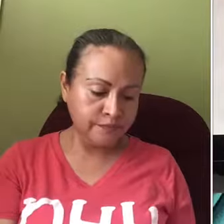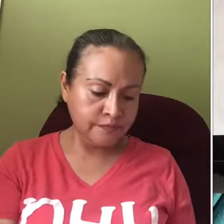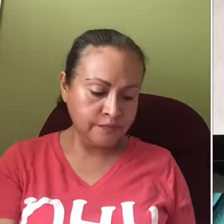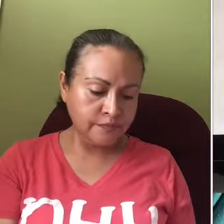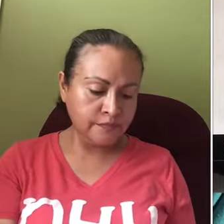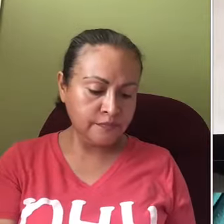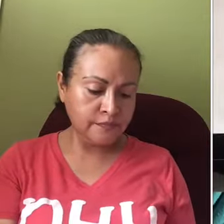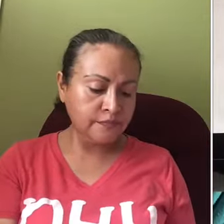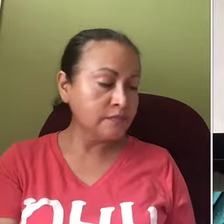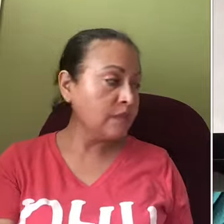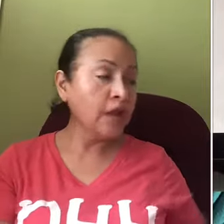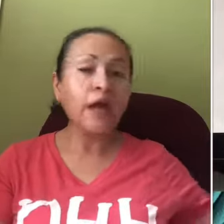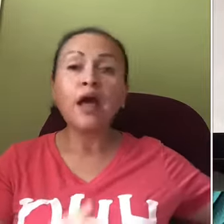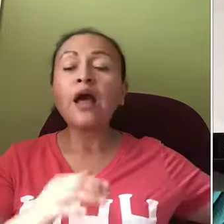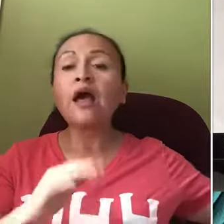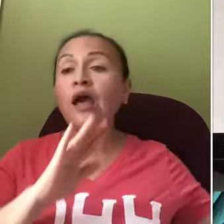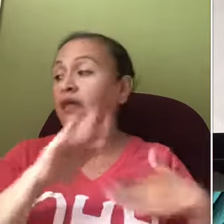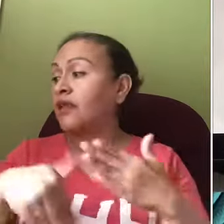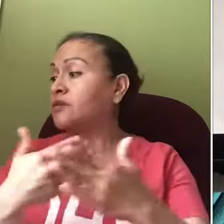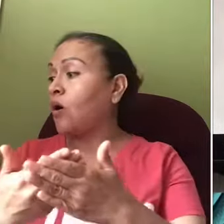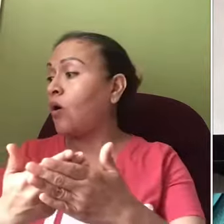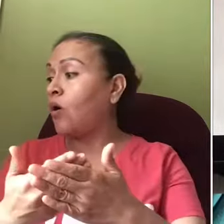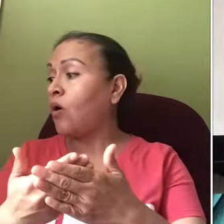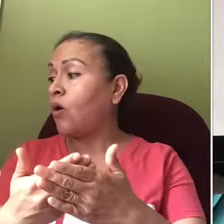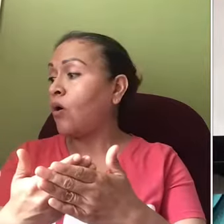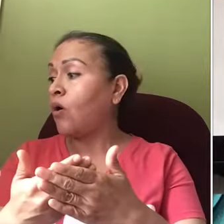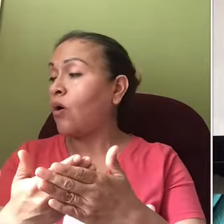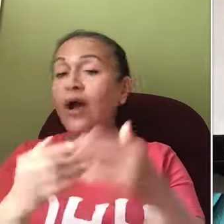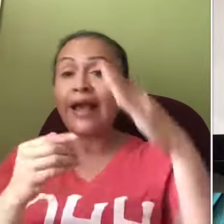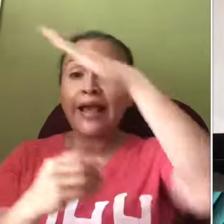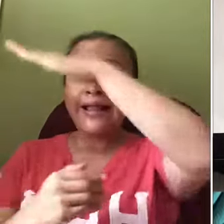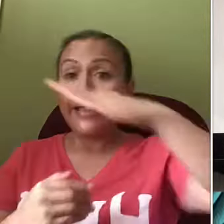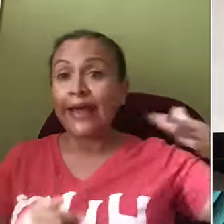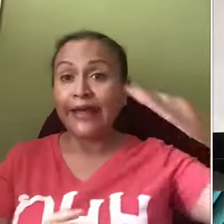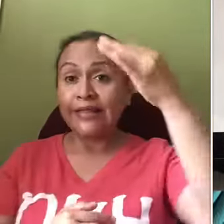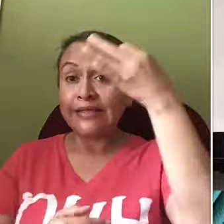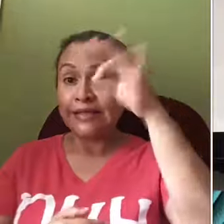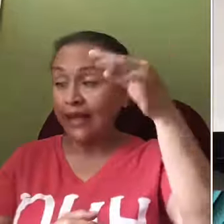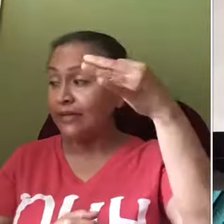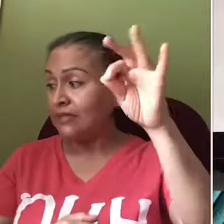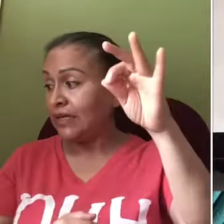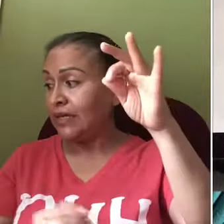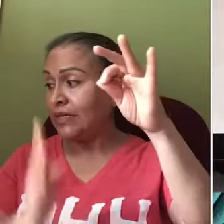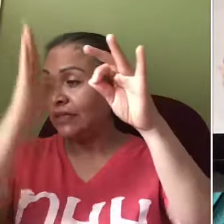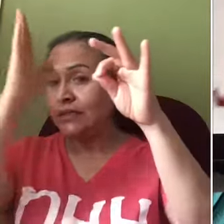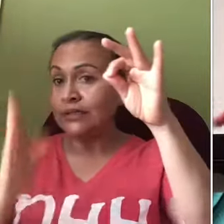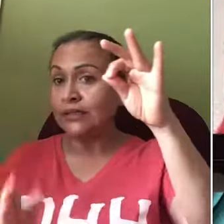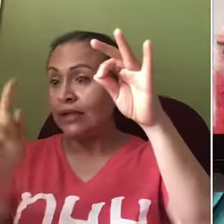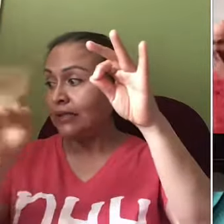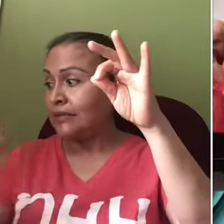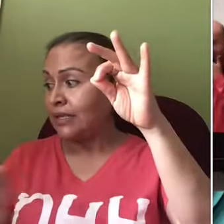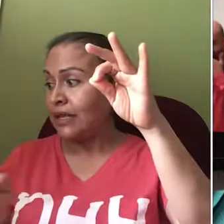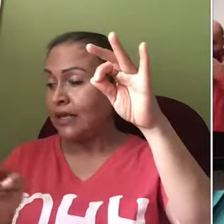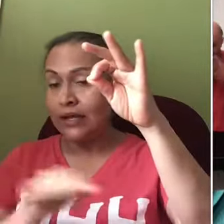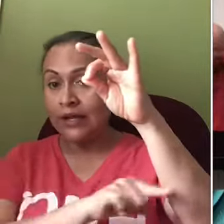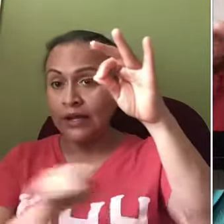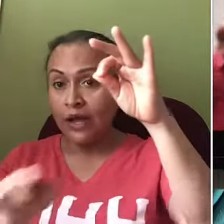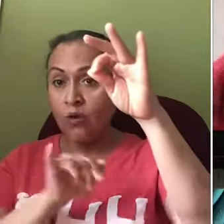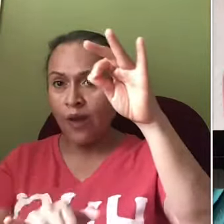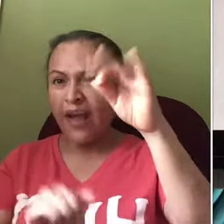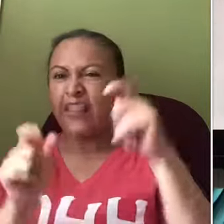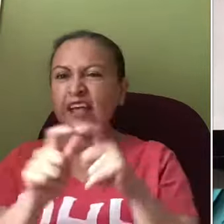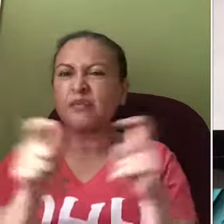This whole length is what? 19. This length is Y. Would everybody agree with me? That's the large triangle inside of there. Okay. So now let's